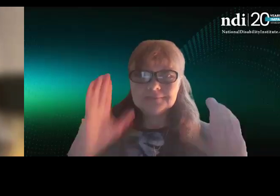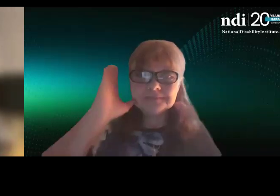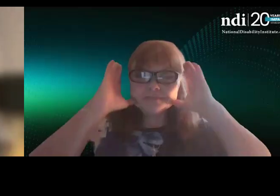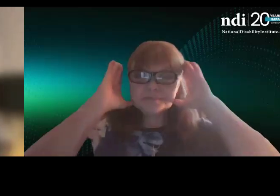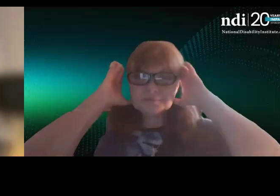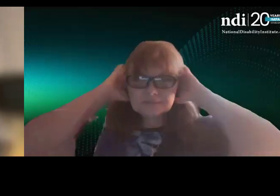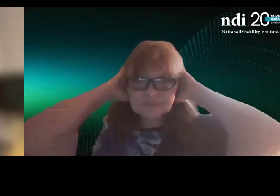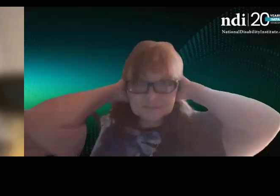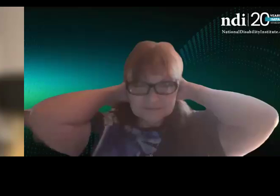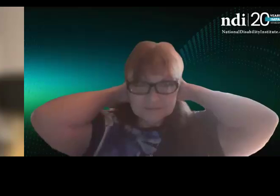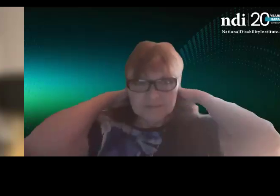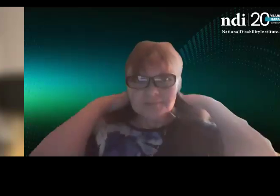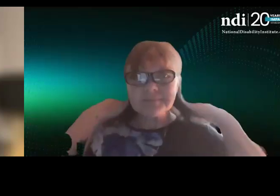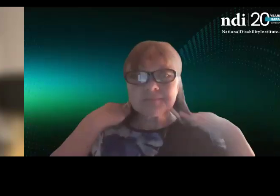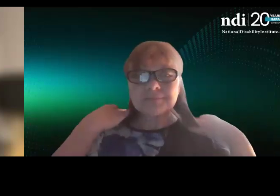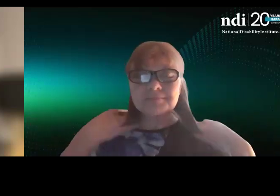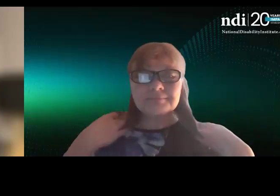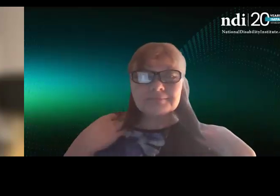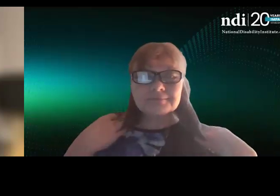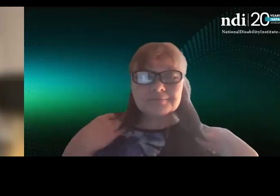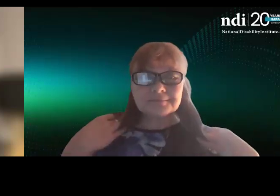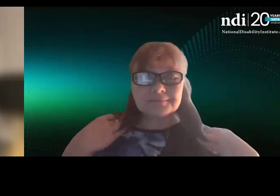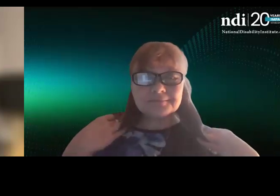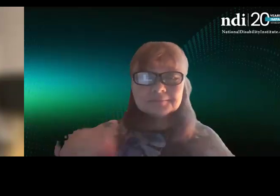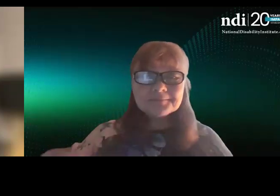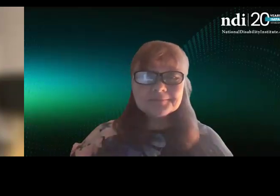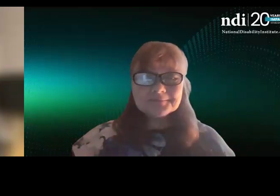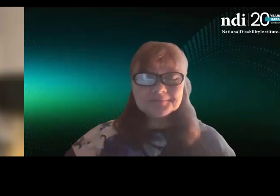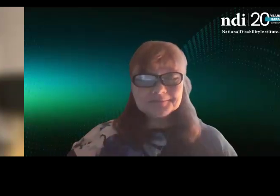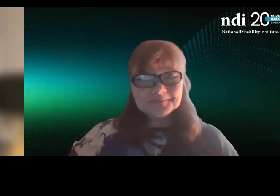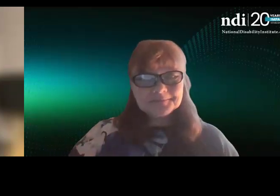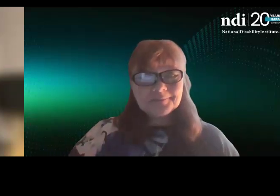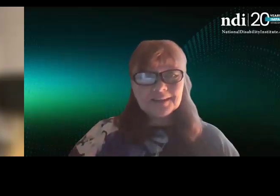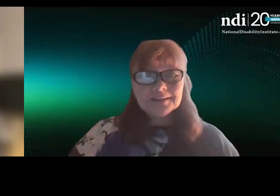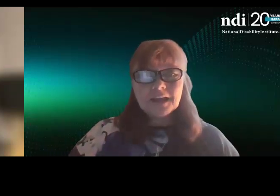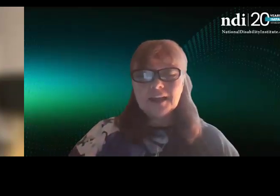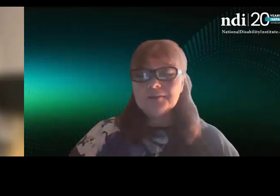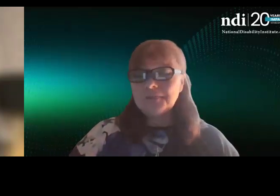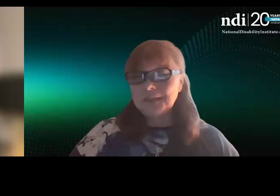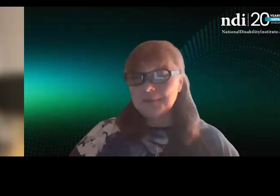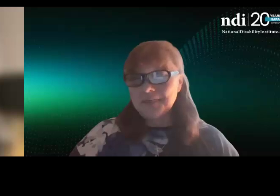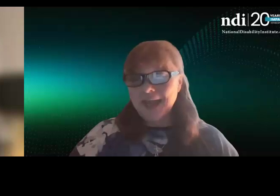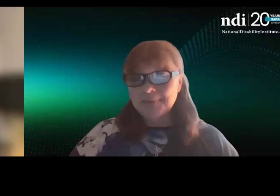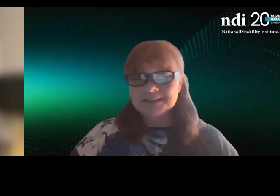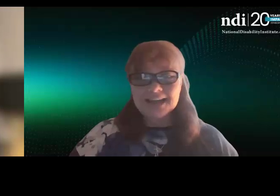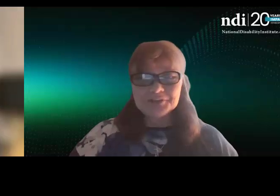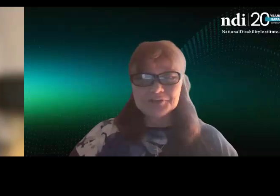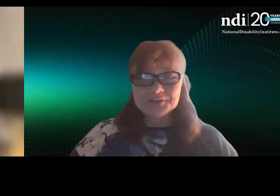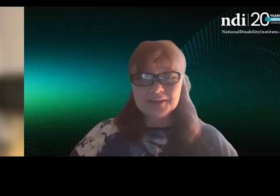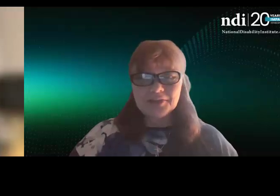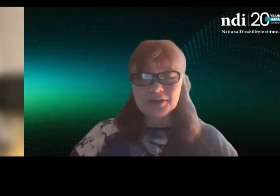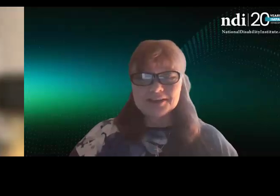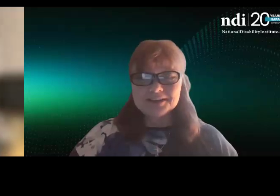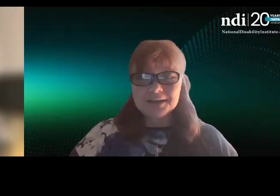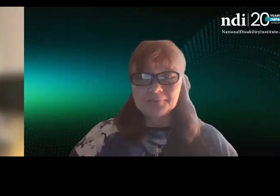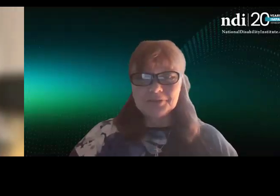usually much stronger than the virtual kind of reach out and contact. Yeah, I love the thing about the